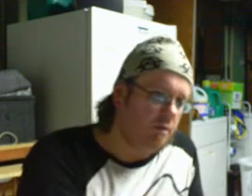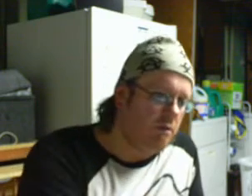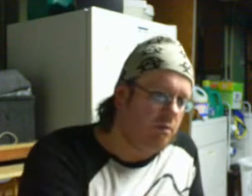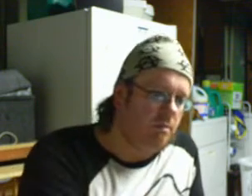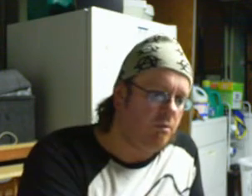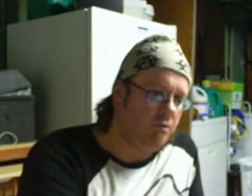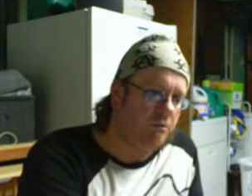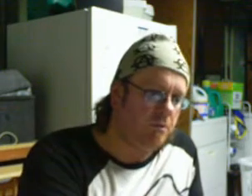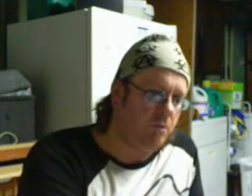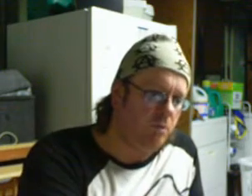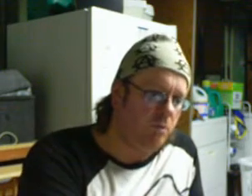So,